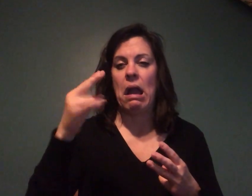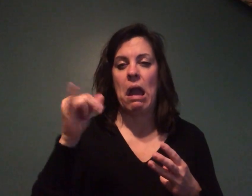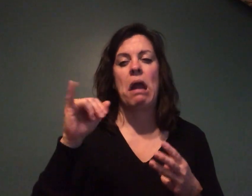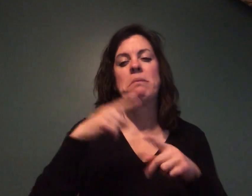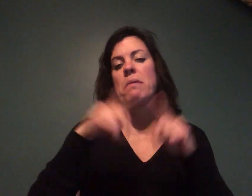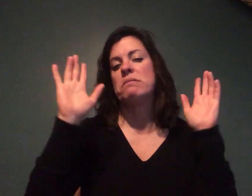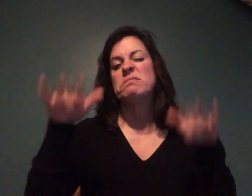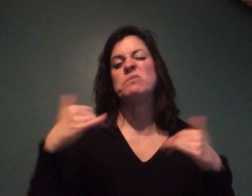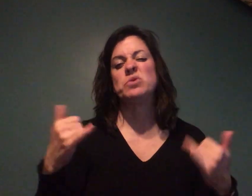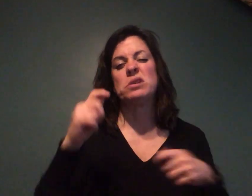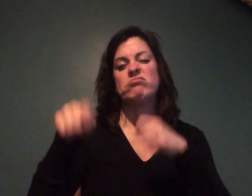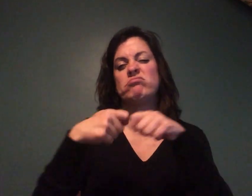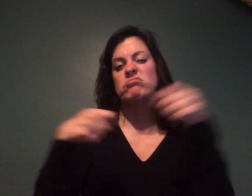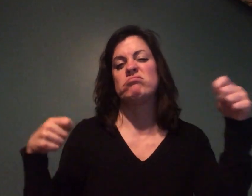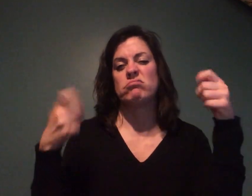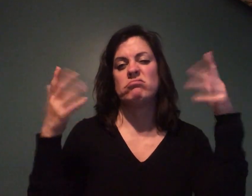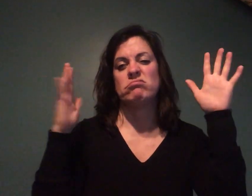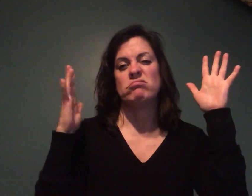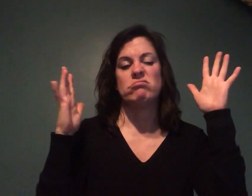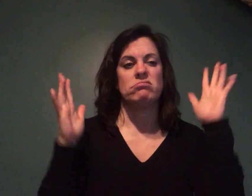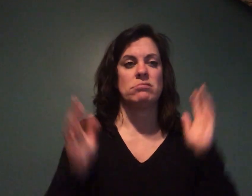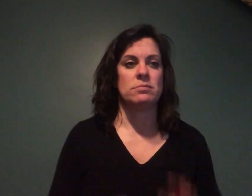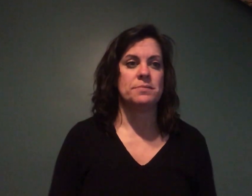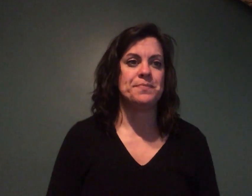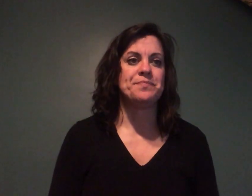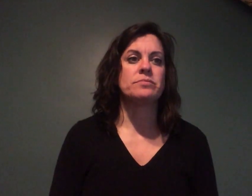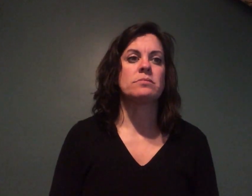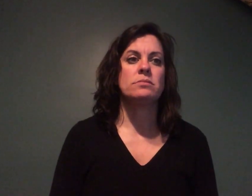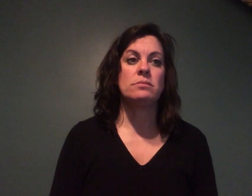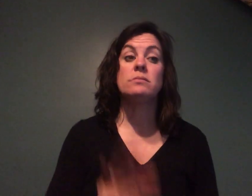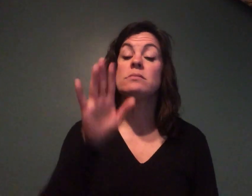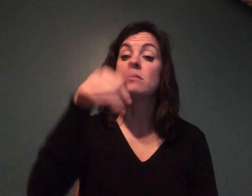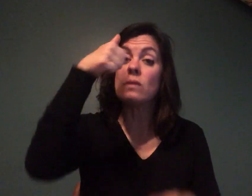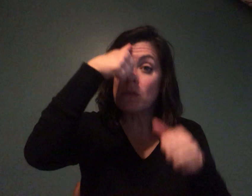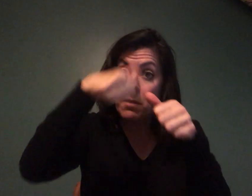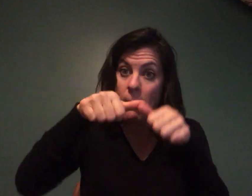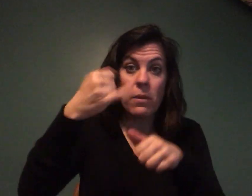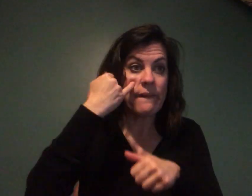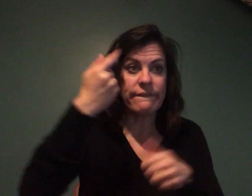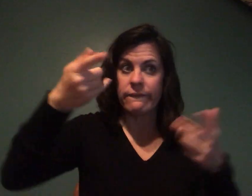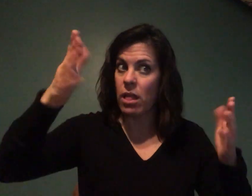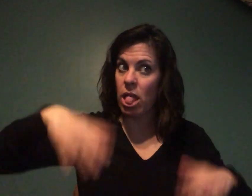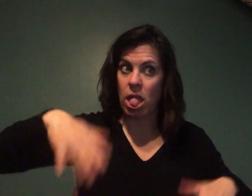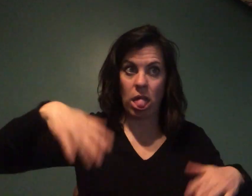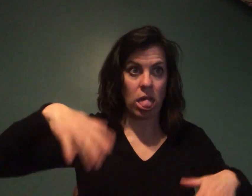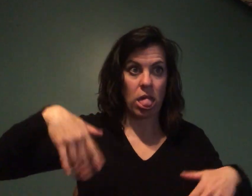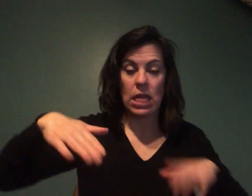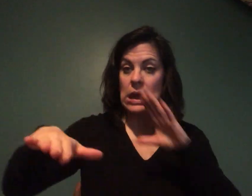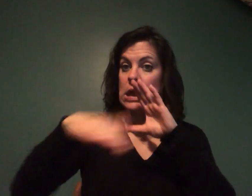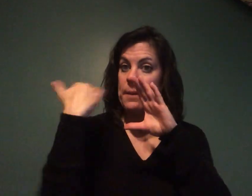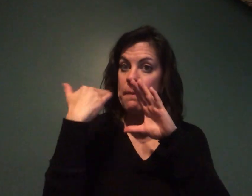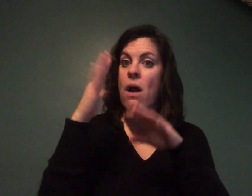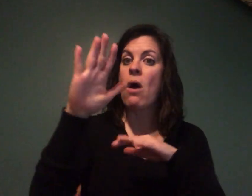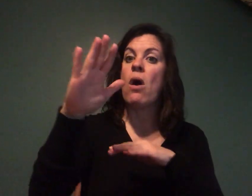send me your questions via email. If you have not sent me your credentials yet, please send me